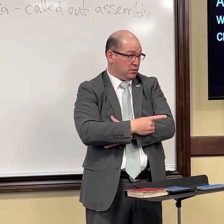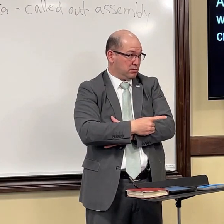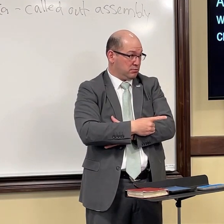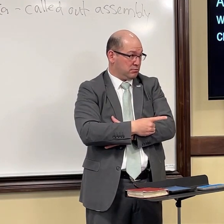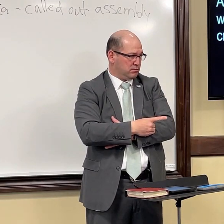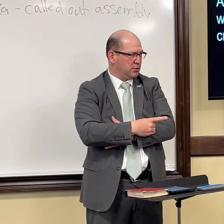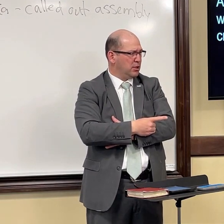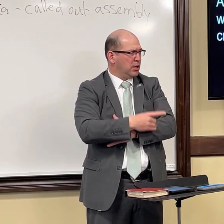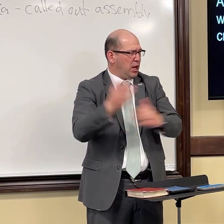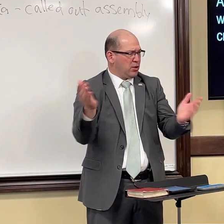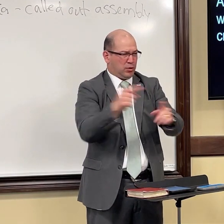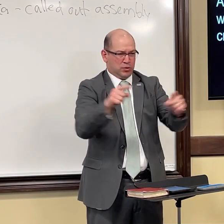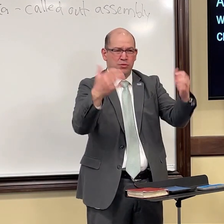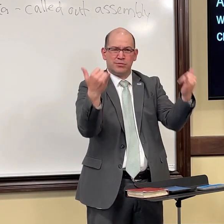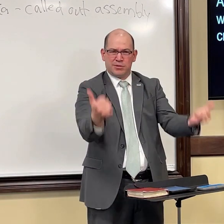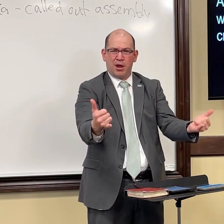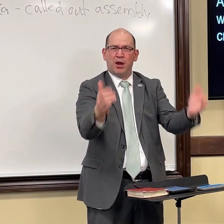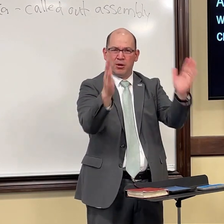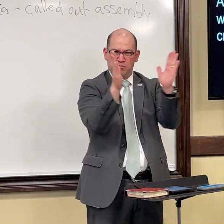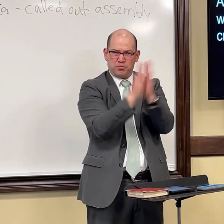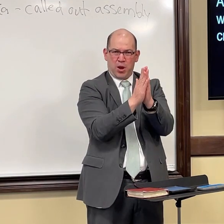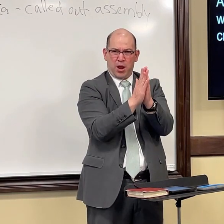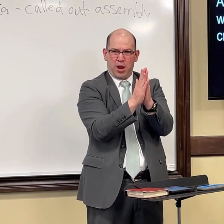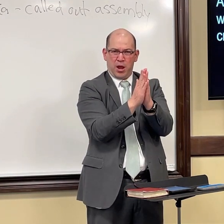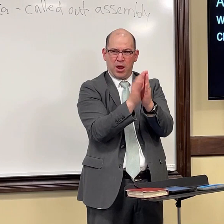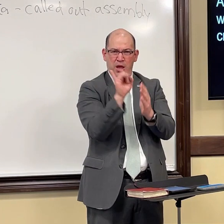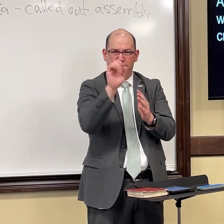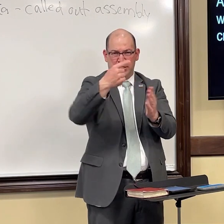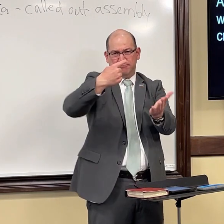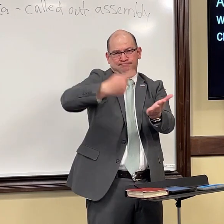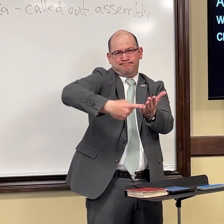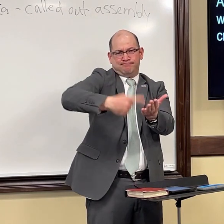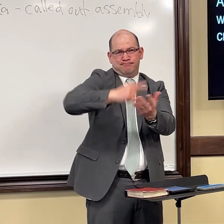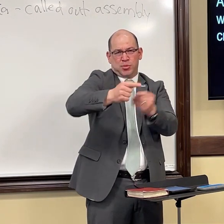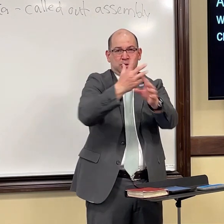can. So I encourage you right now to pray.